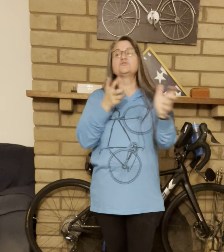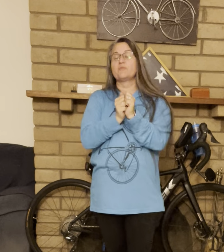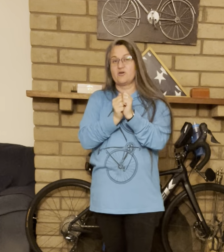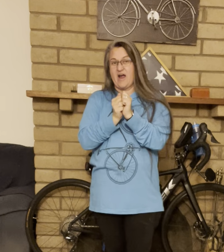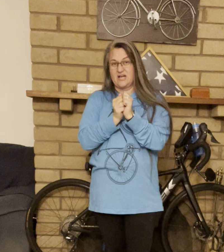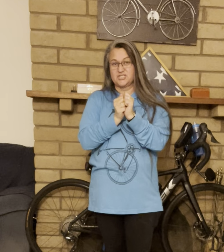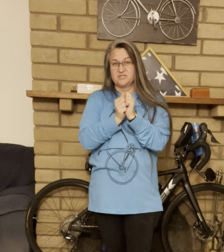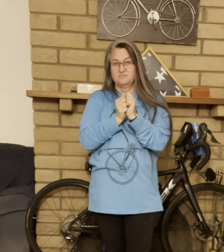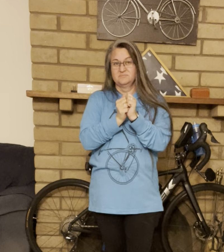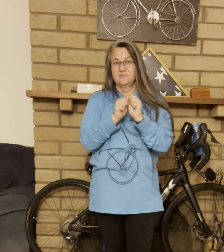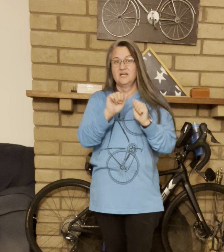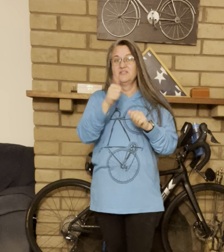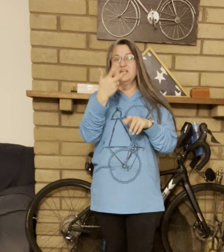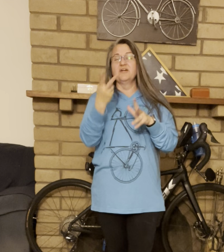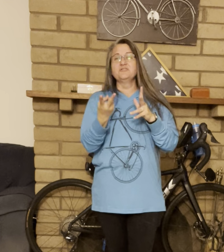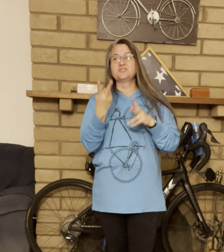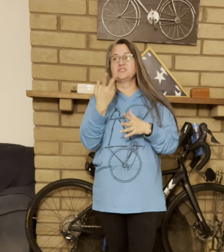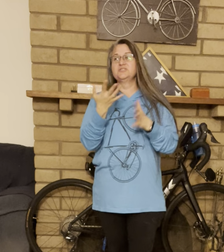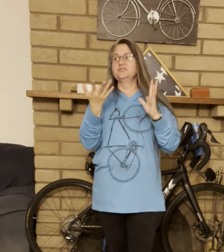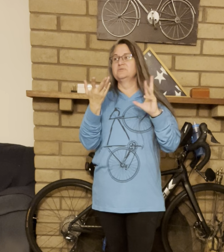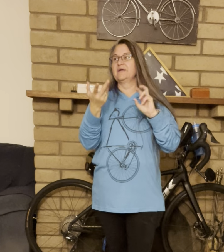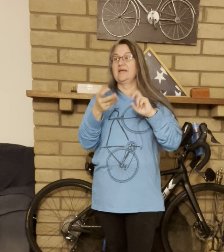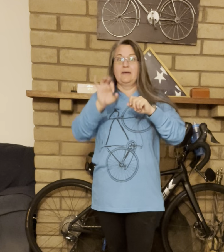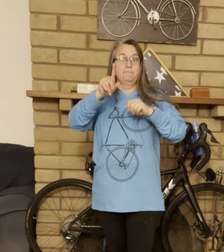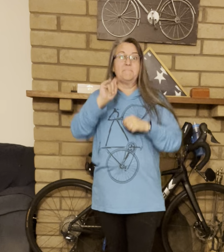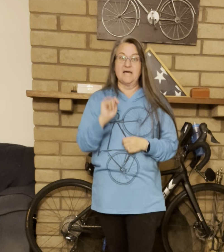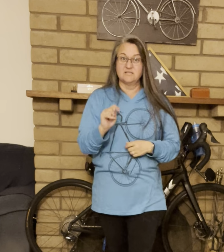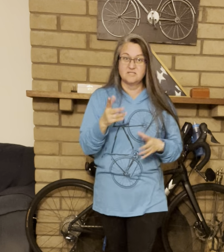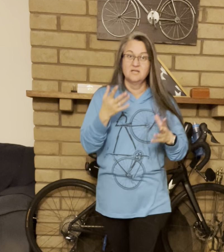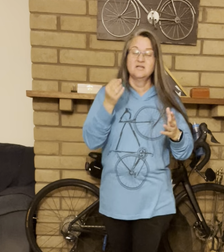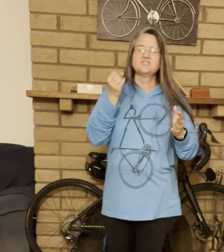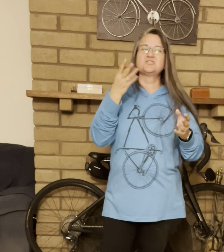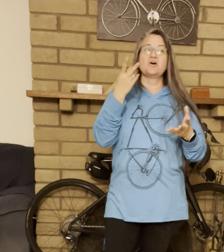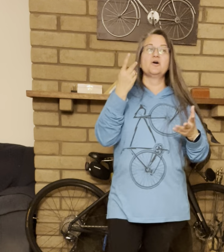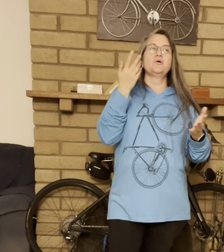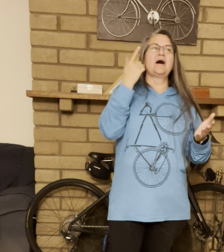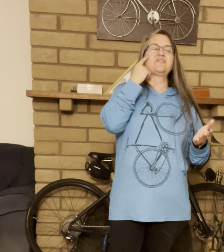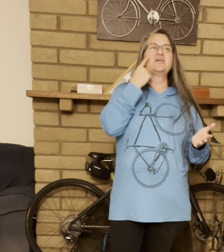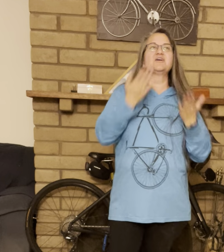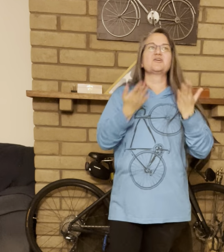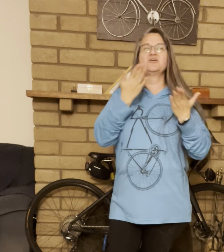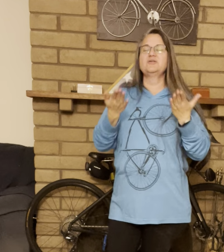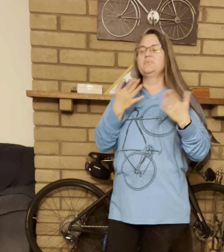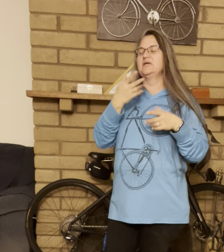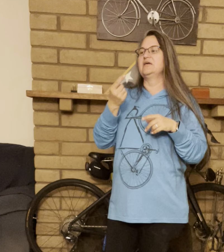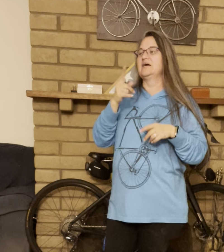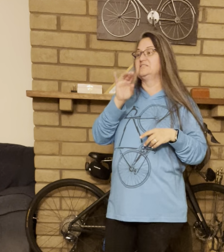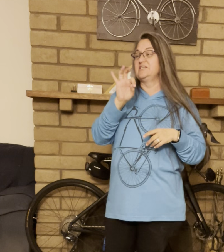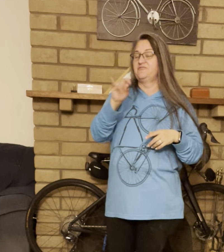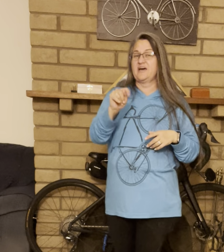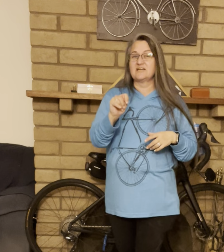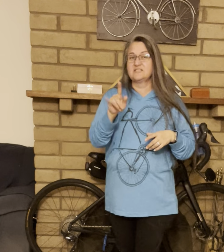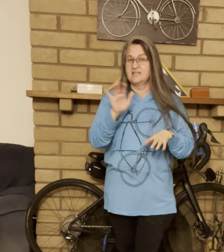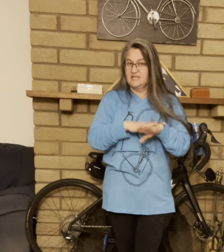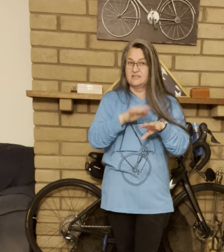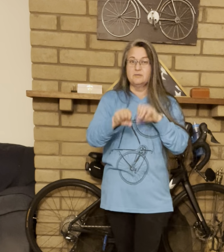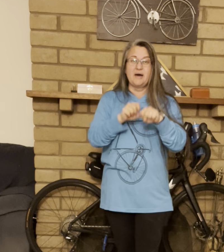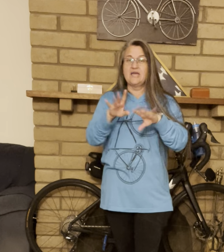from a crash. The other 2, it bent. So I think it could be a defect in the bike, which